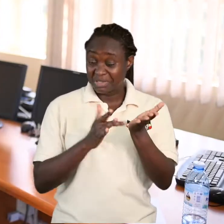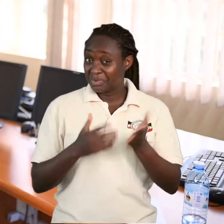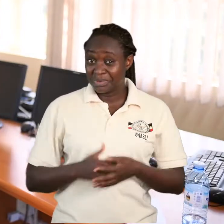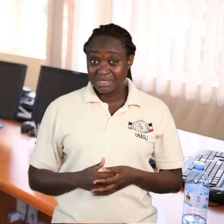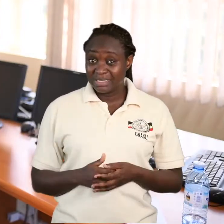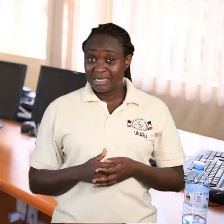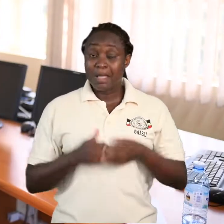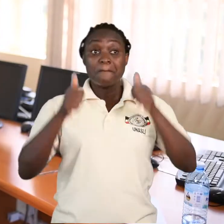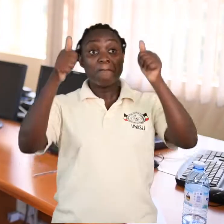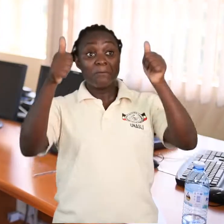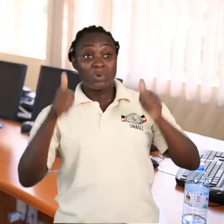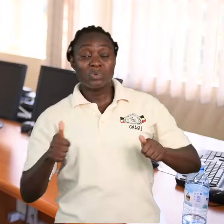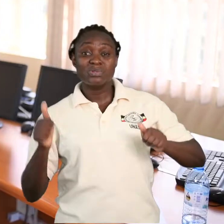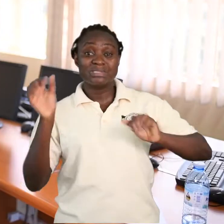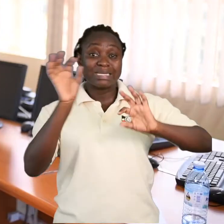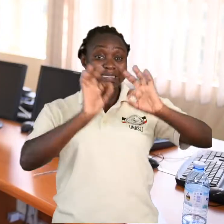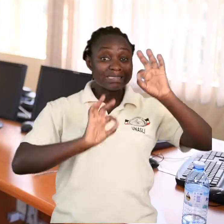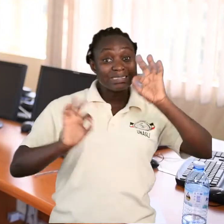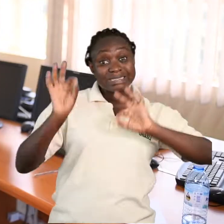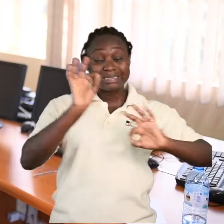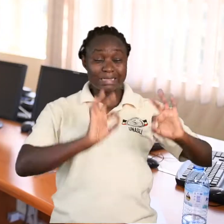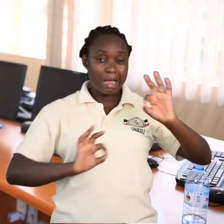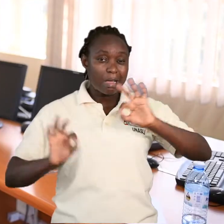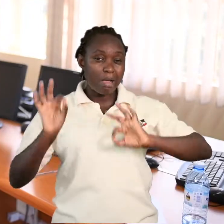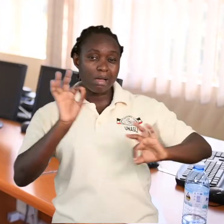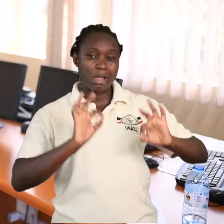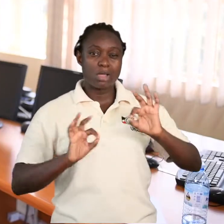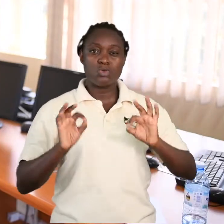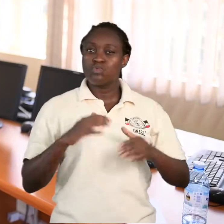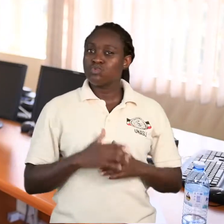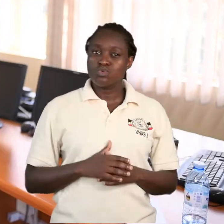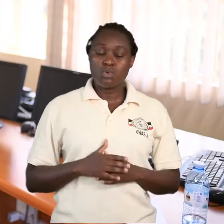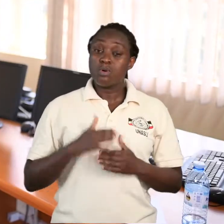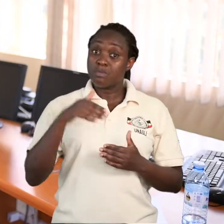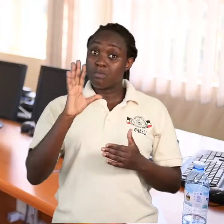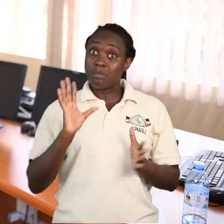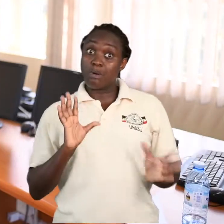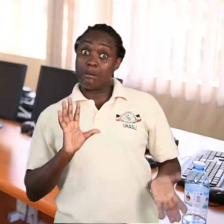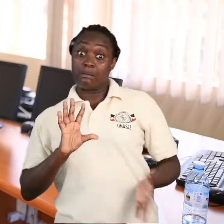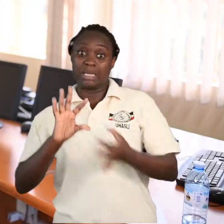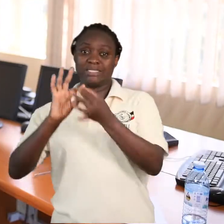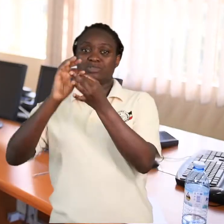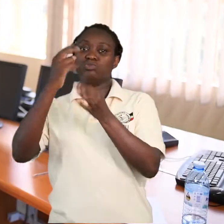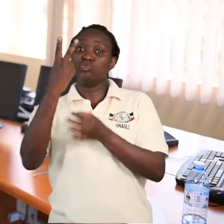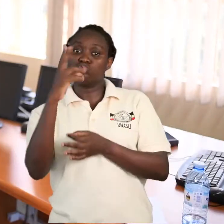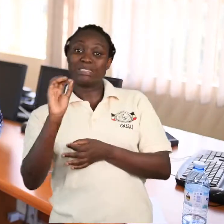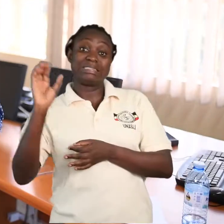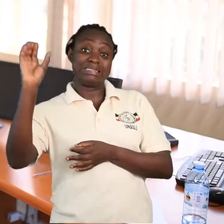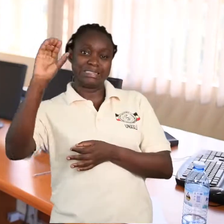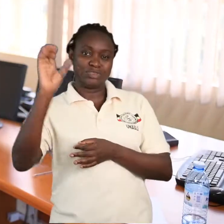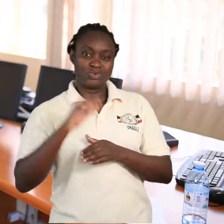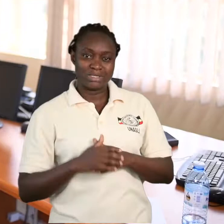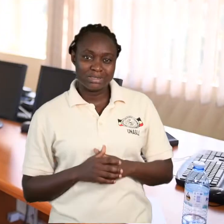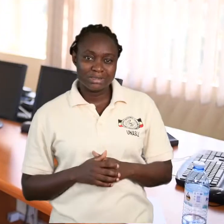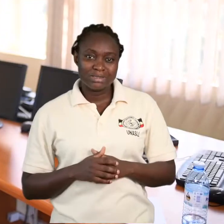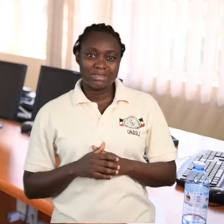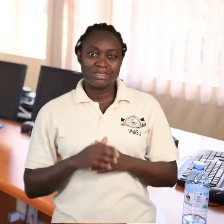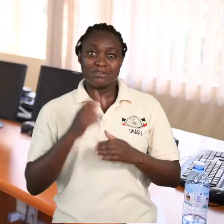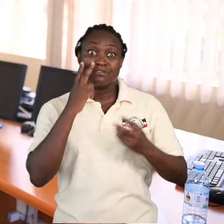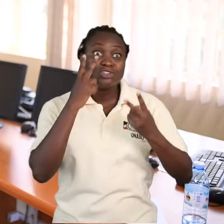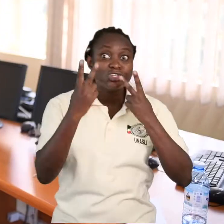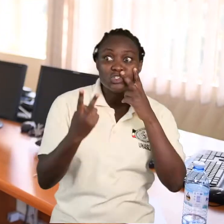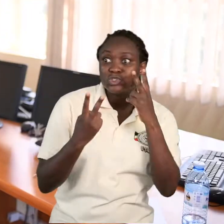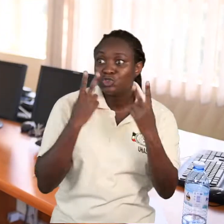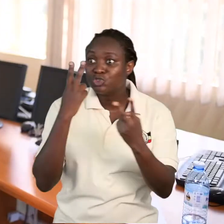poster design is the main part of the 20th to 21st century using the